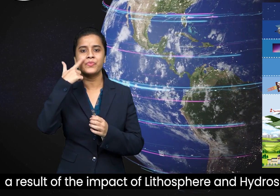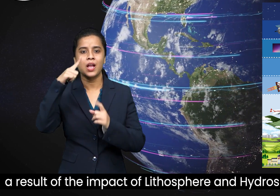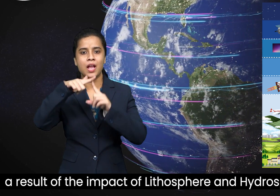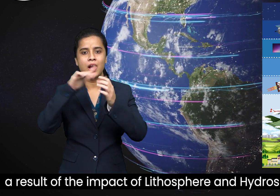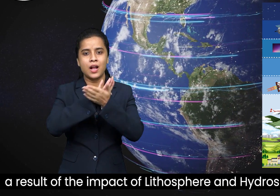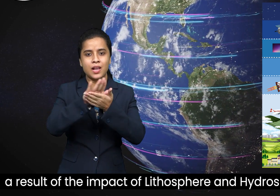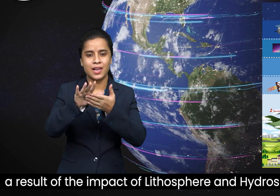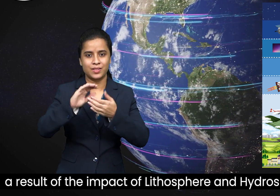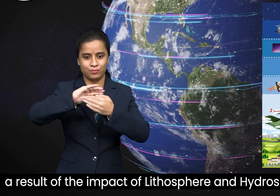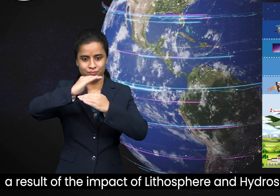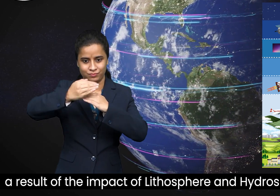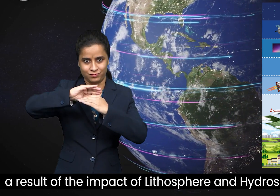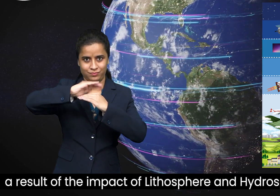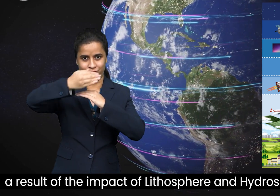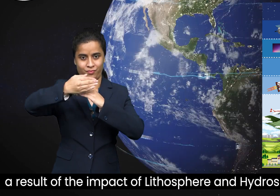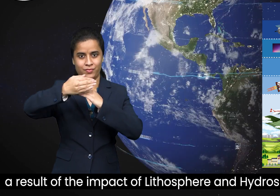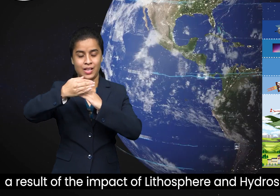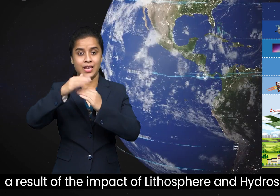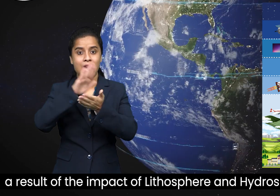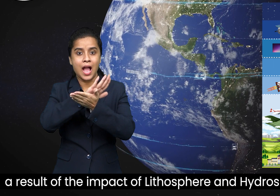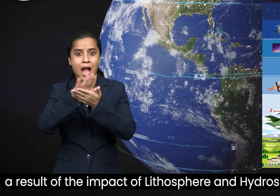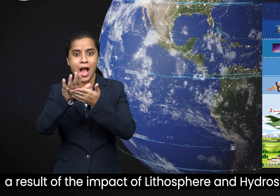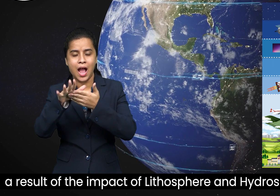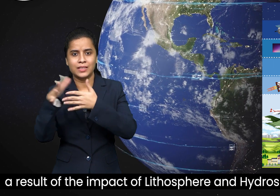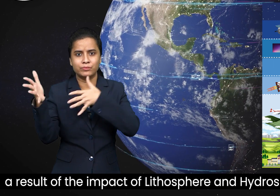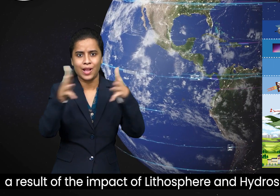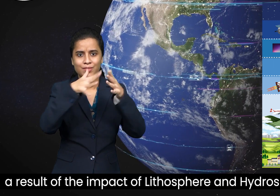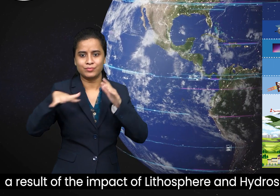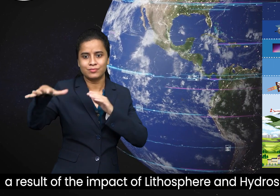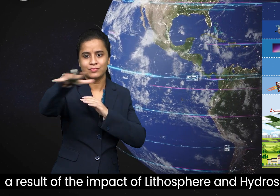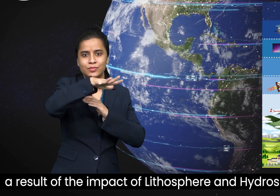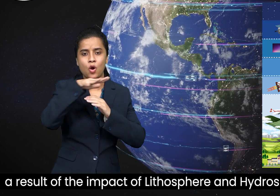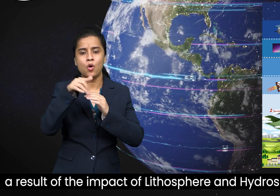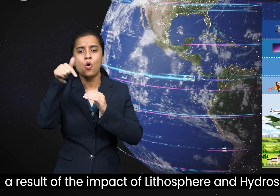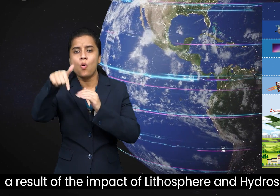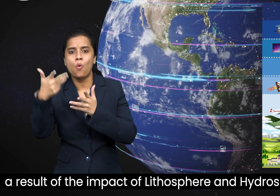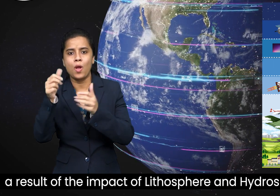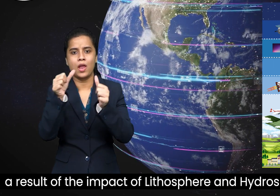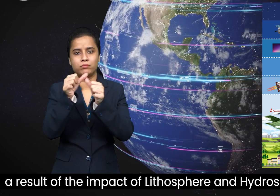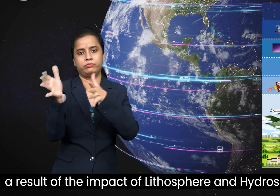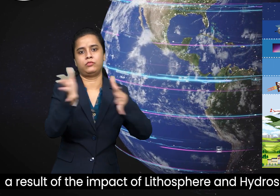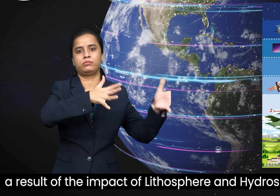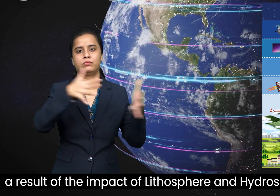lithosphere and hydrosphere on atmosphere.